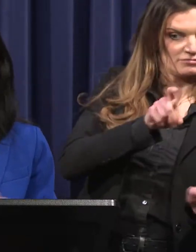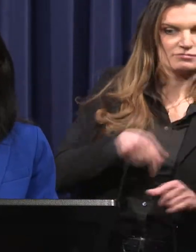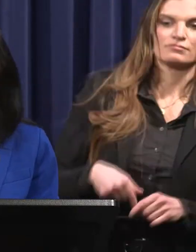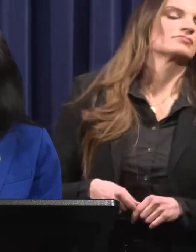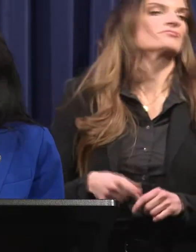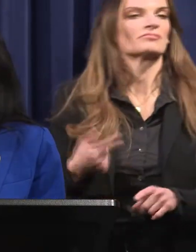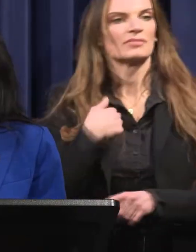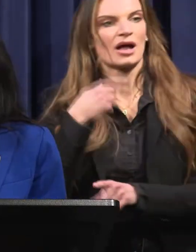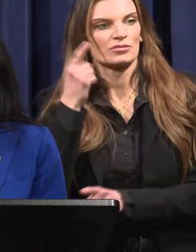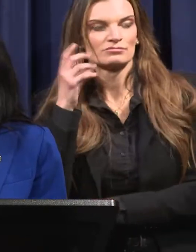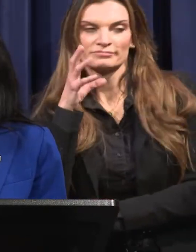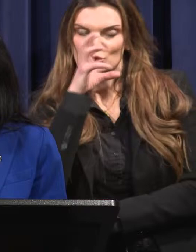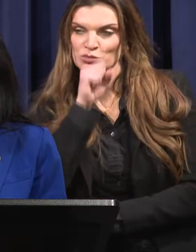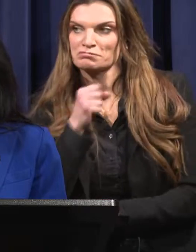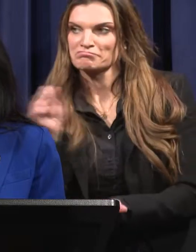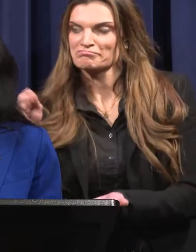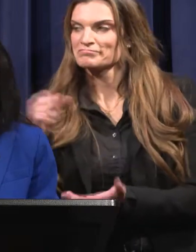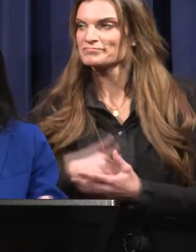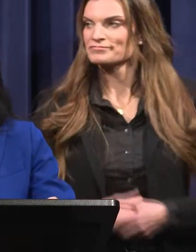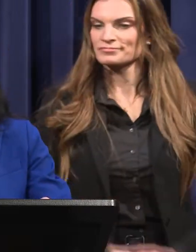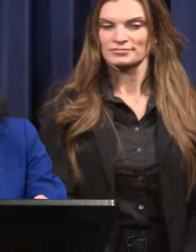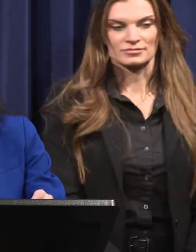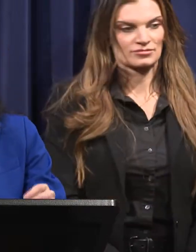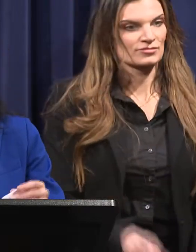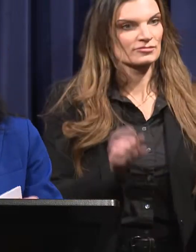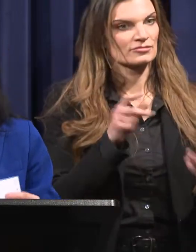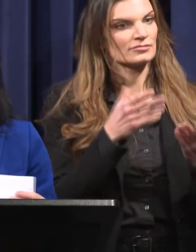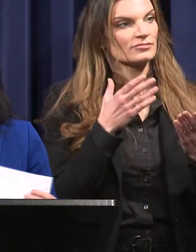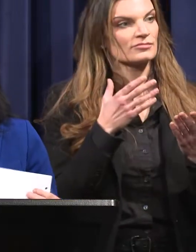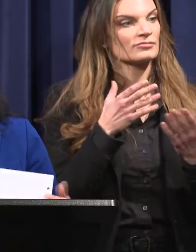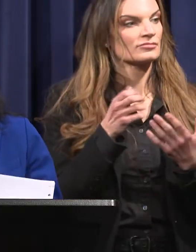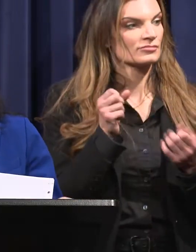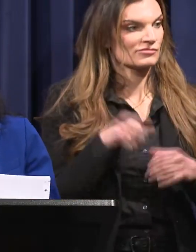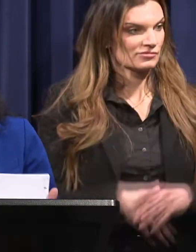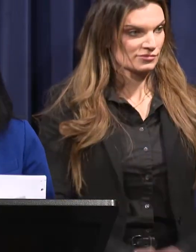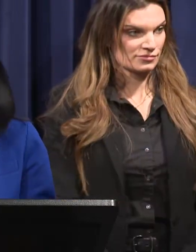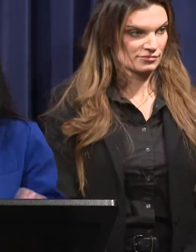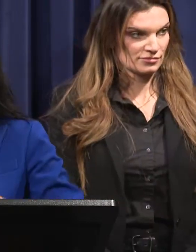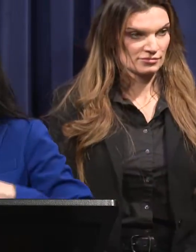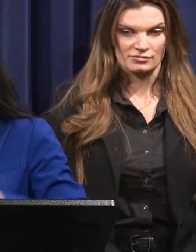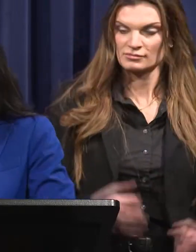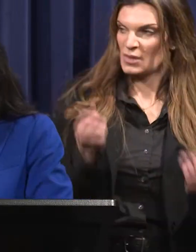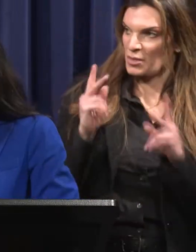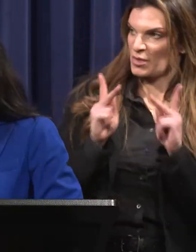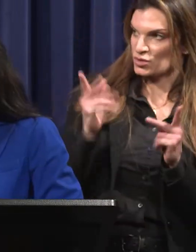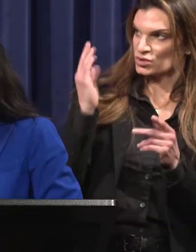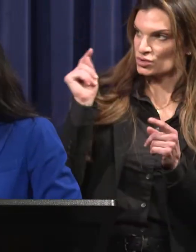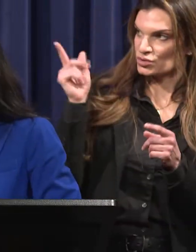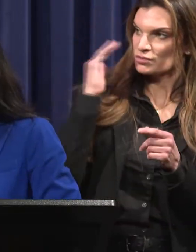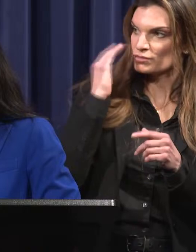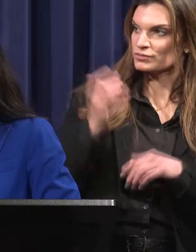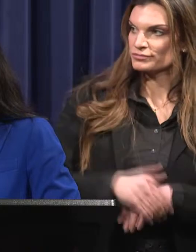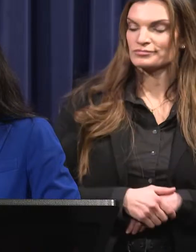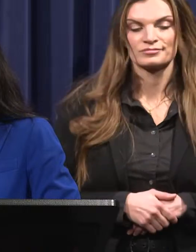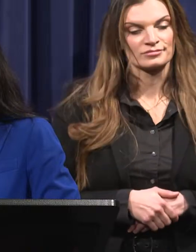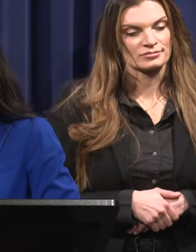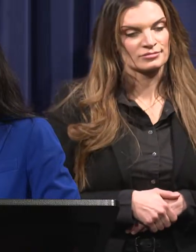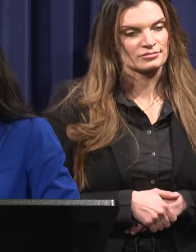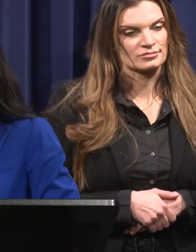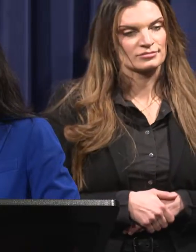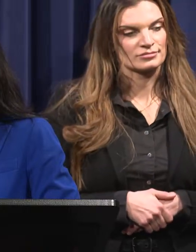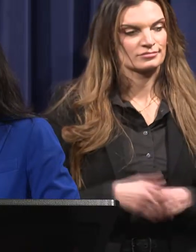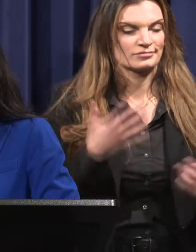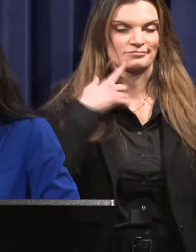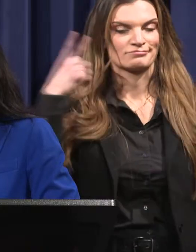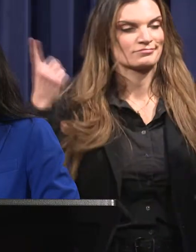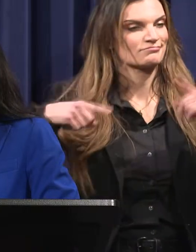I imagine so. And how big is the team? How many? I don't know. Do you know the answer to that? Varied over